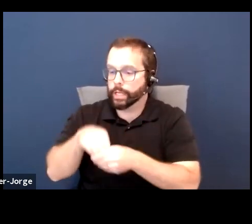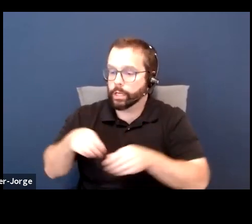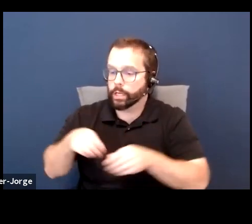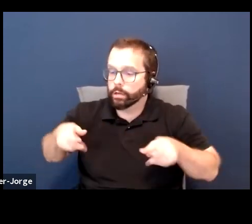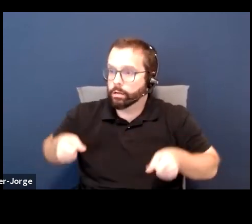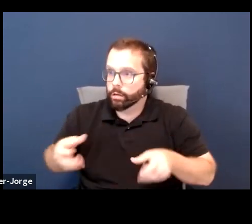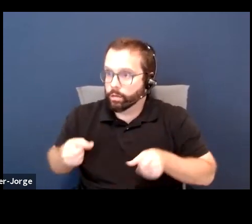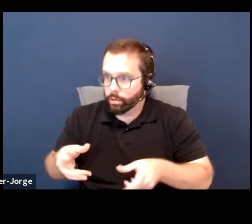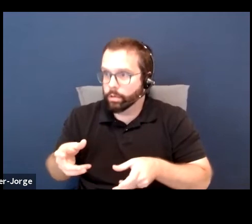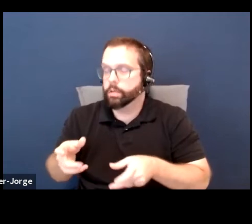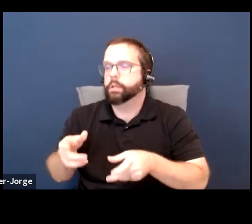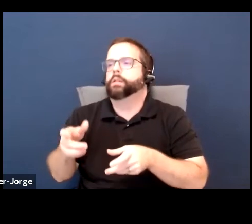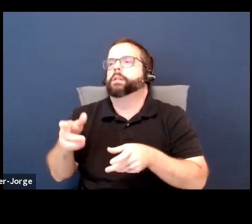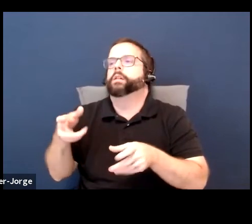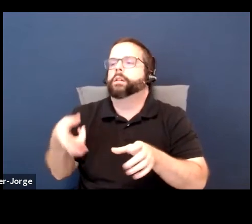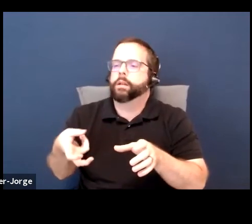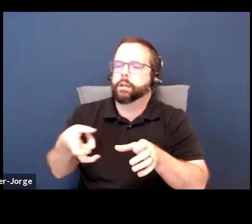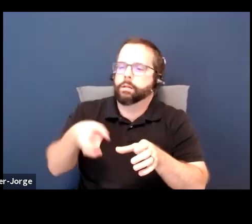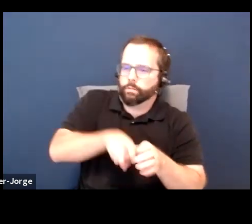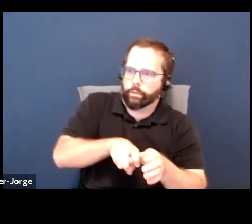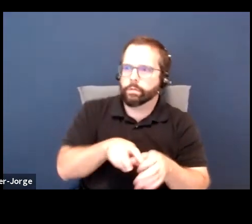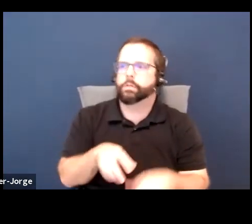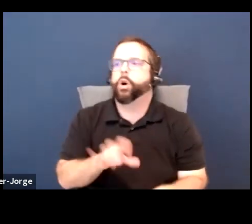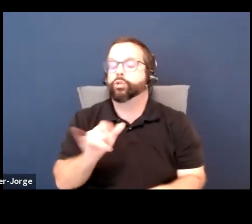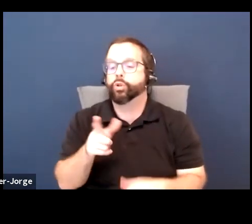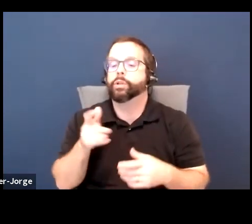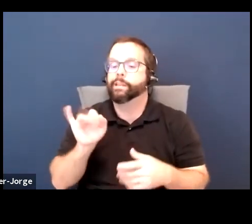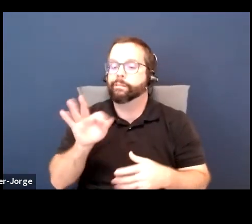facilities are required to have accessible piers and boat slips.